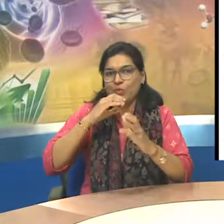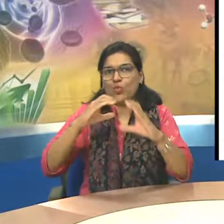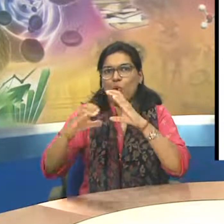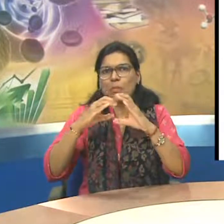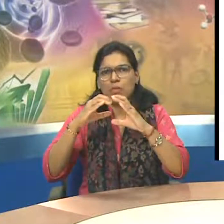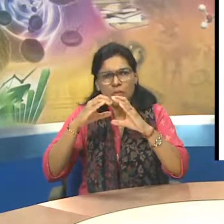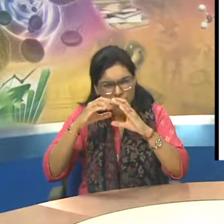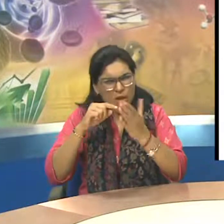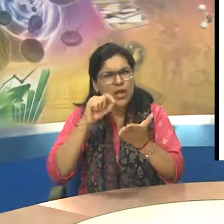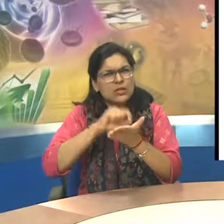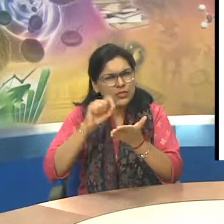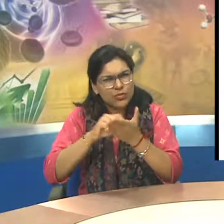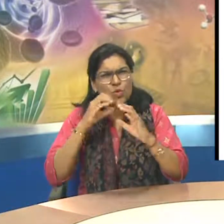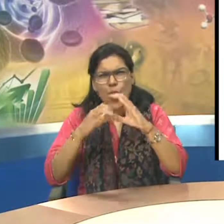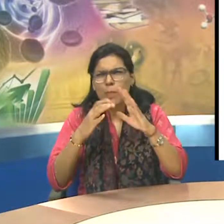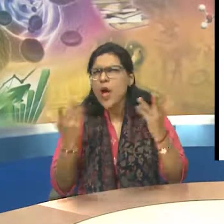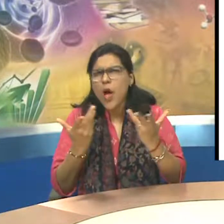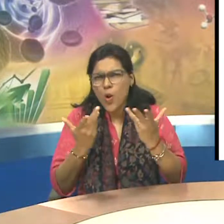Written communication.